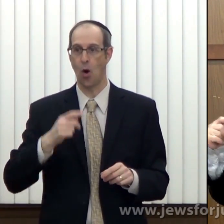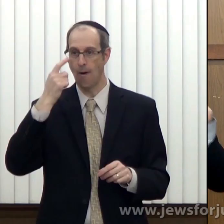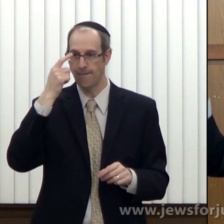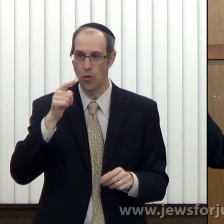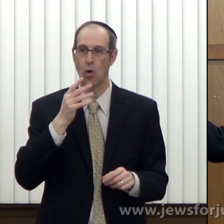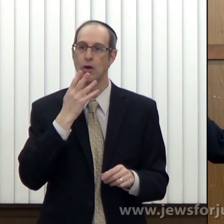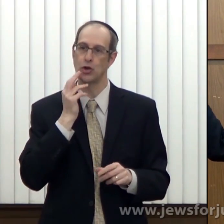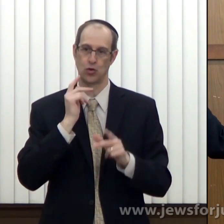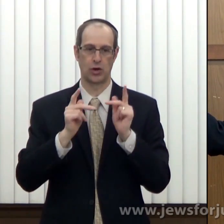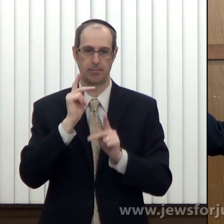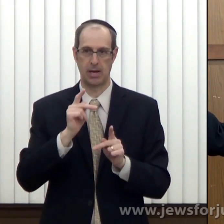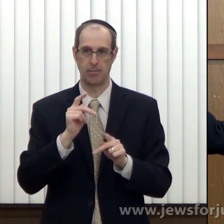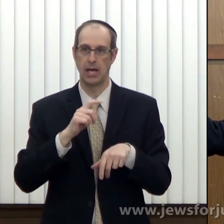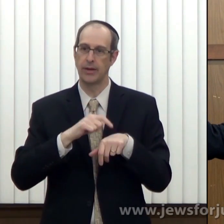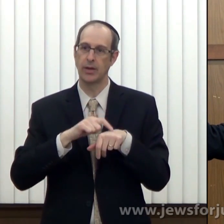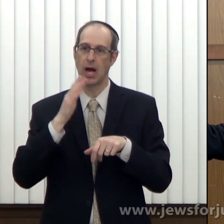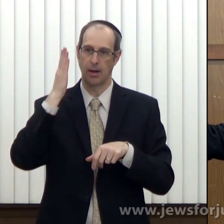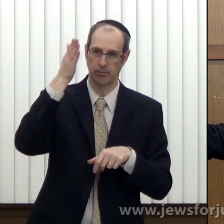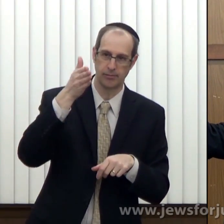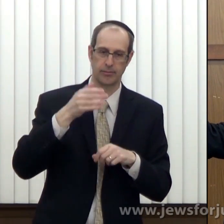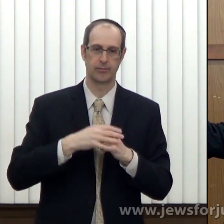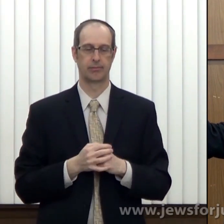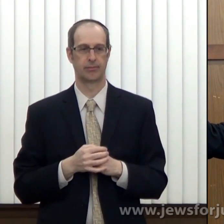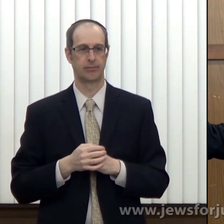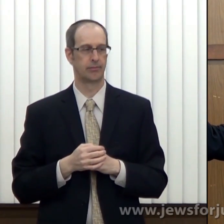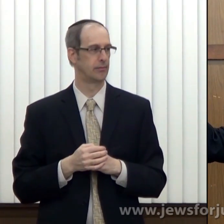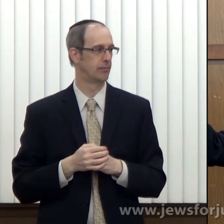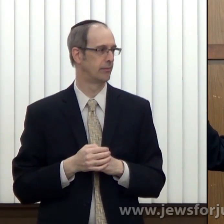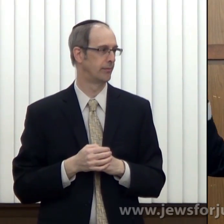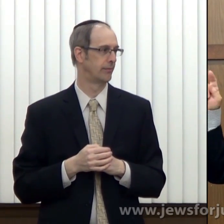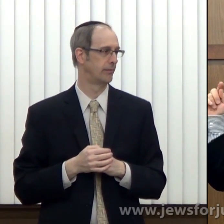people at that time.